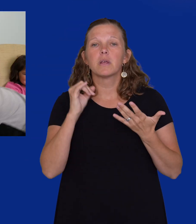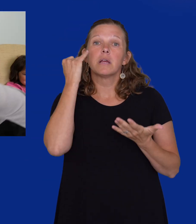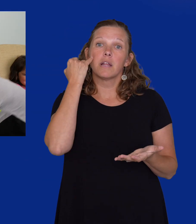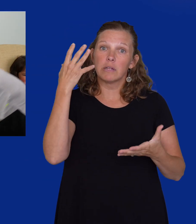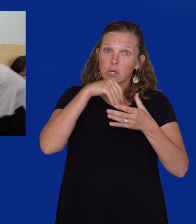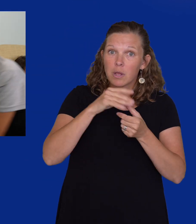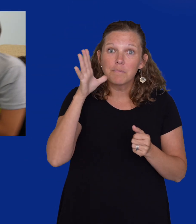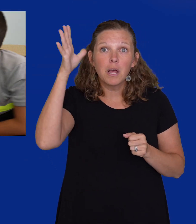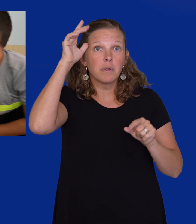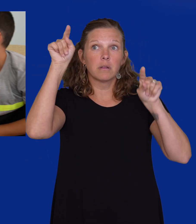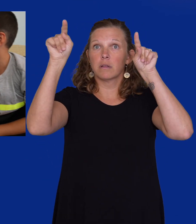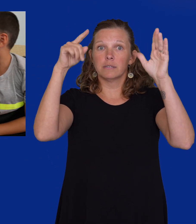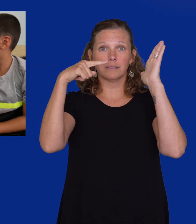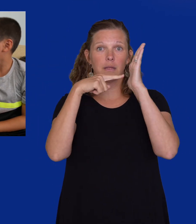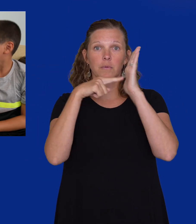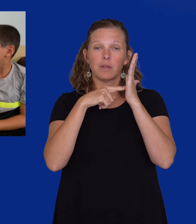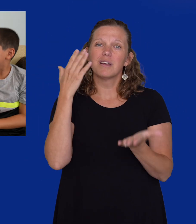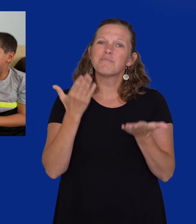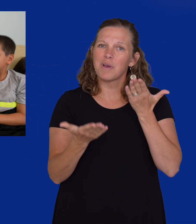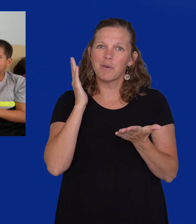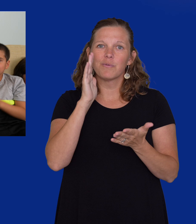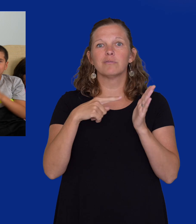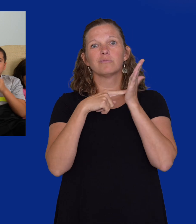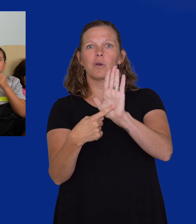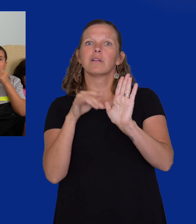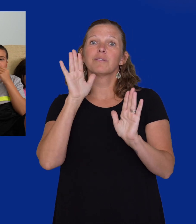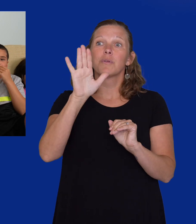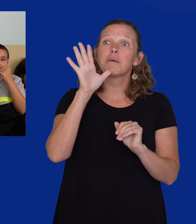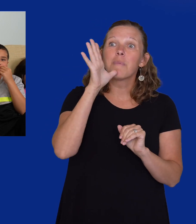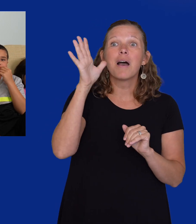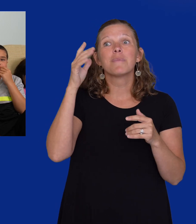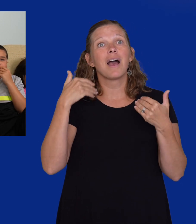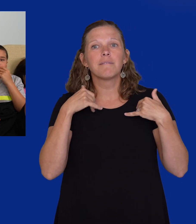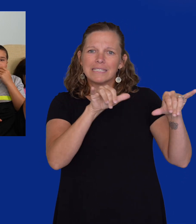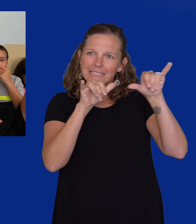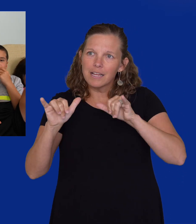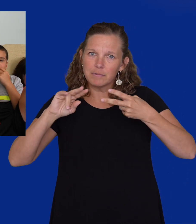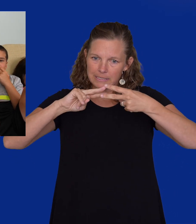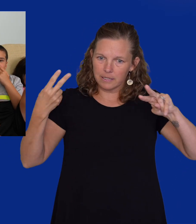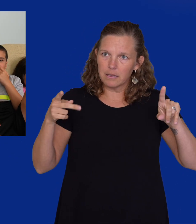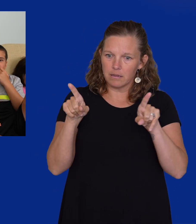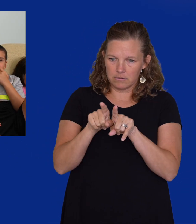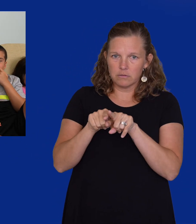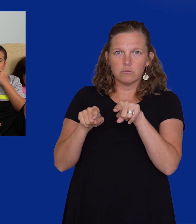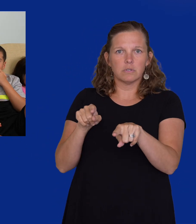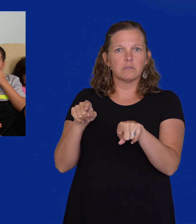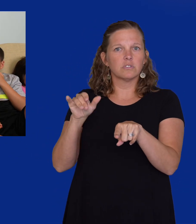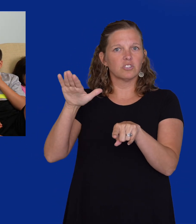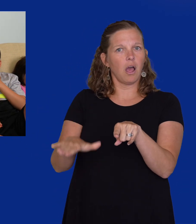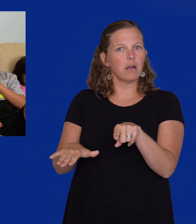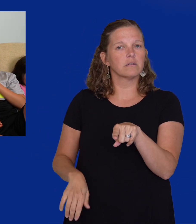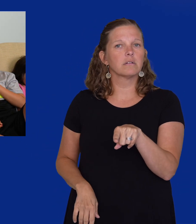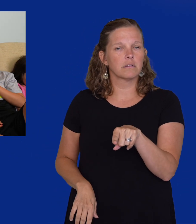If parent samples are included, it may reveal that a patient's parent has the same genetic condition as their child,